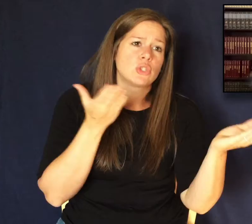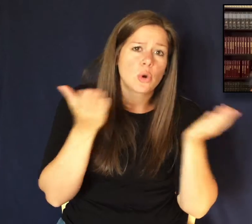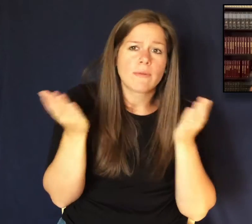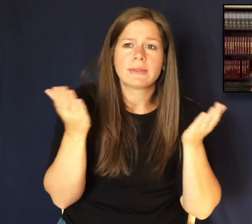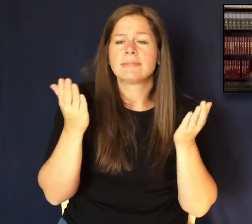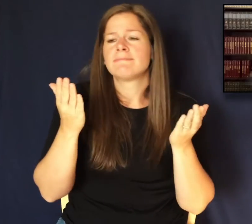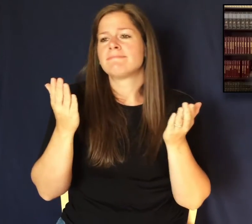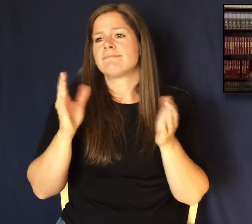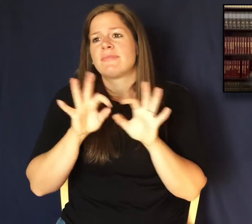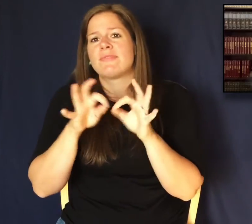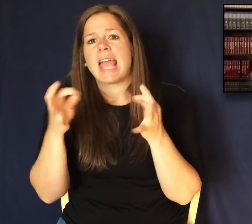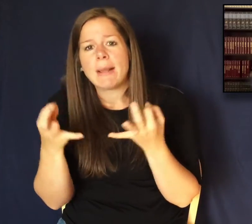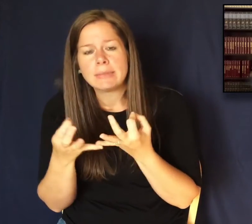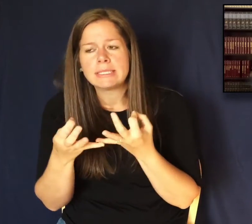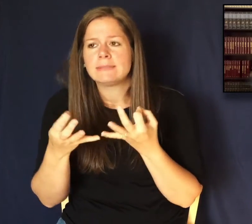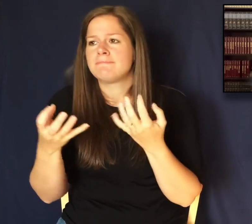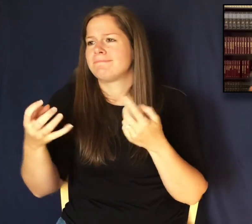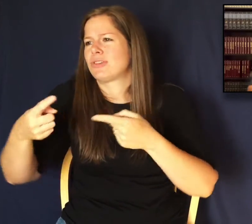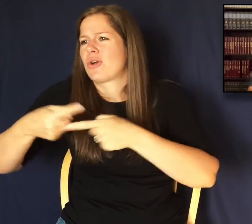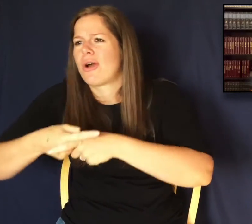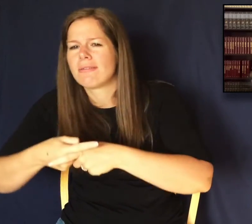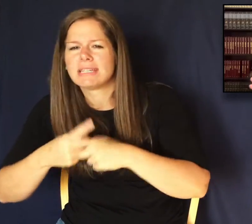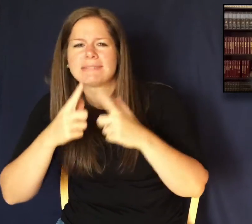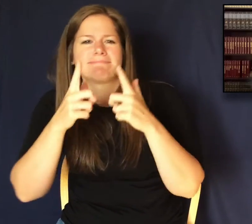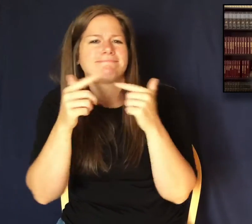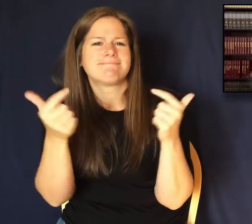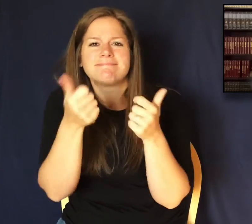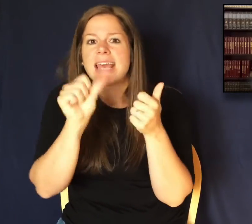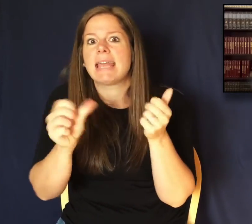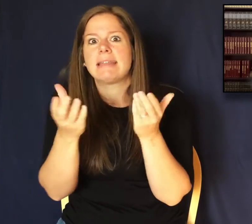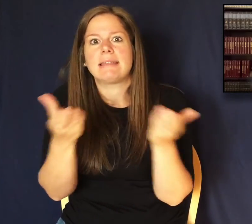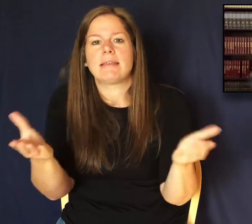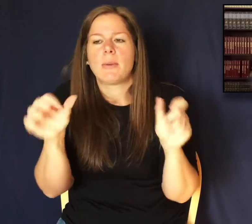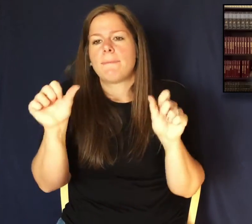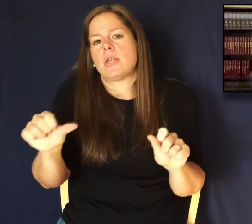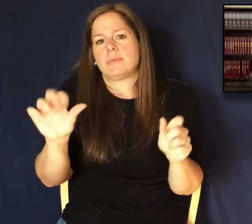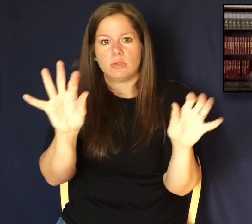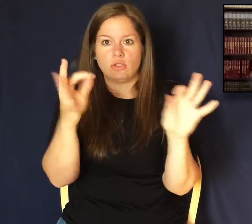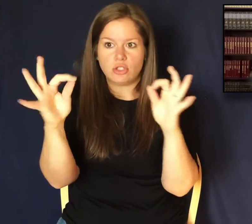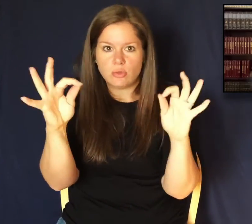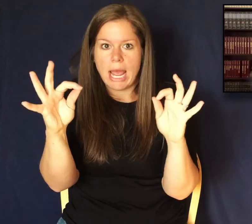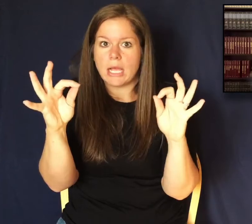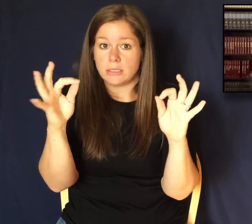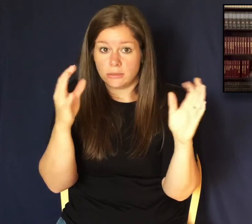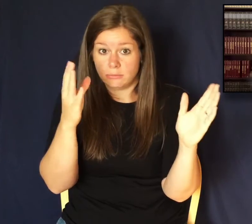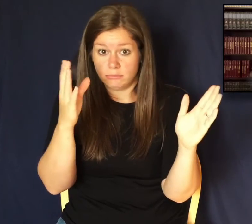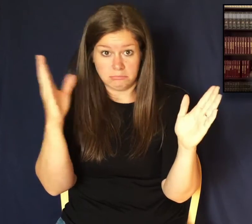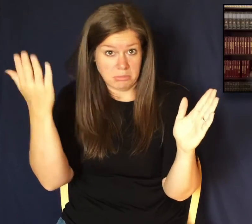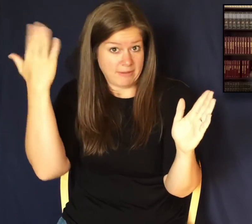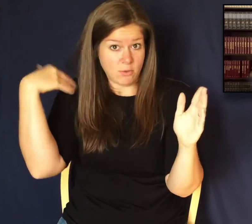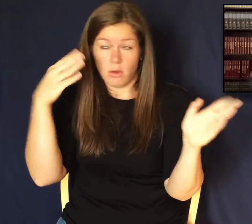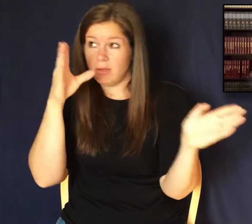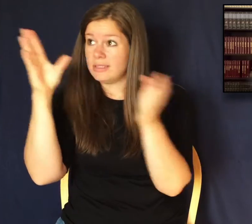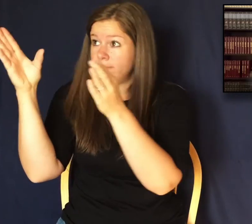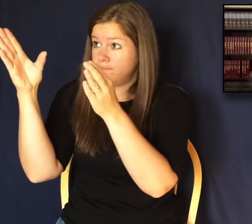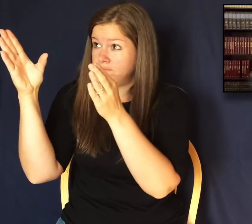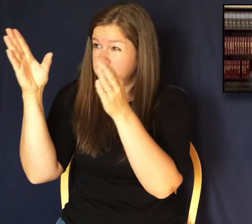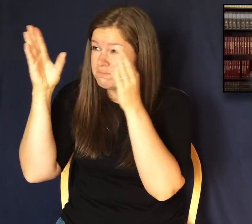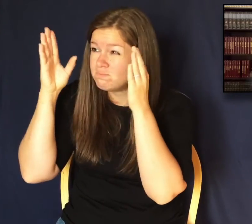your family or going through conflict or whatever, and it can derail you away from devotion. It can